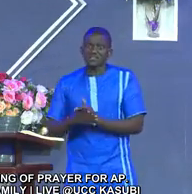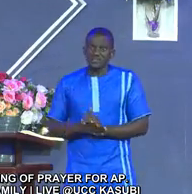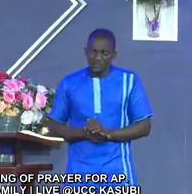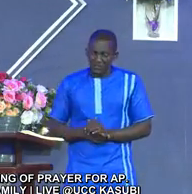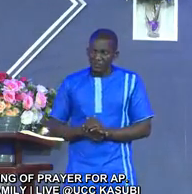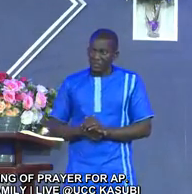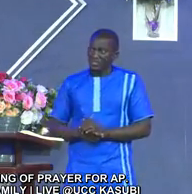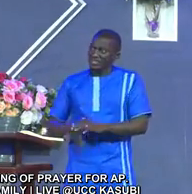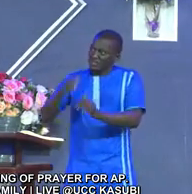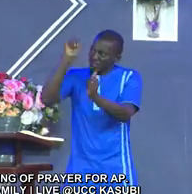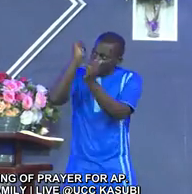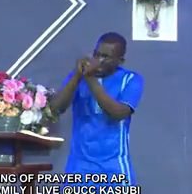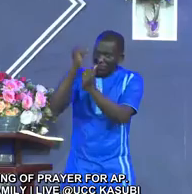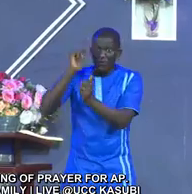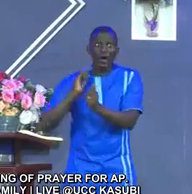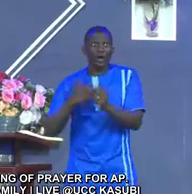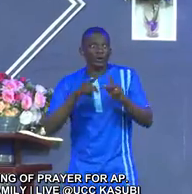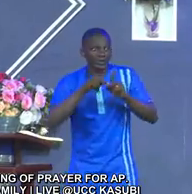him.